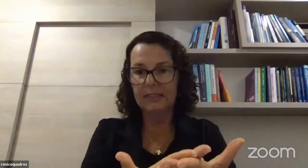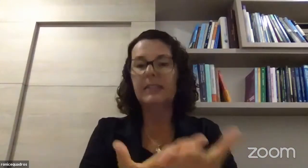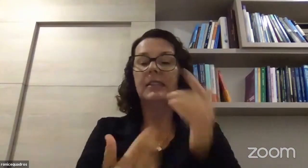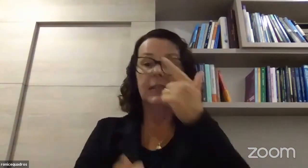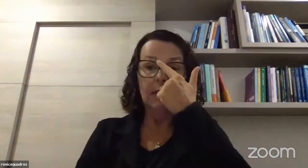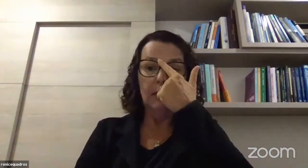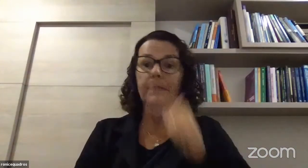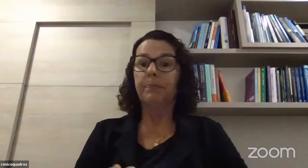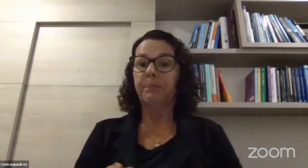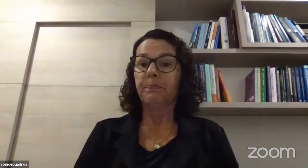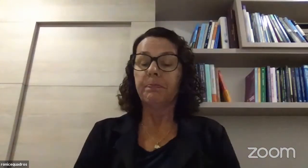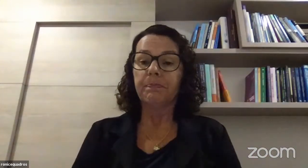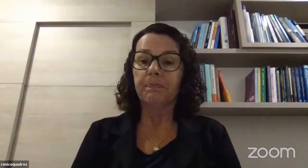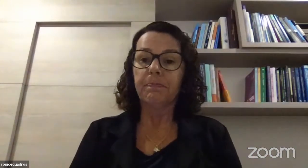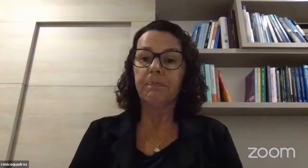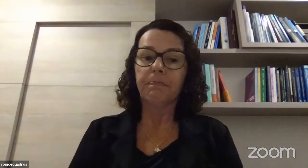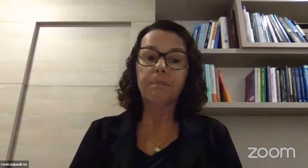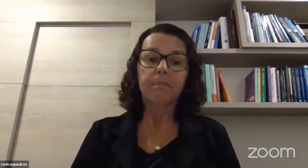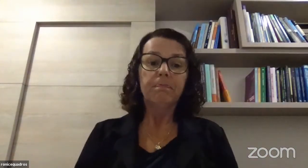it was